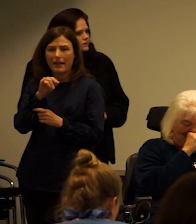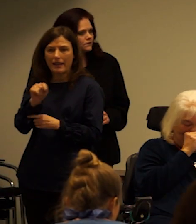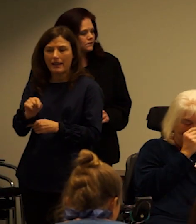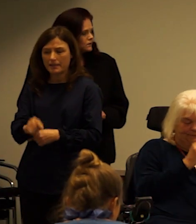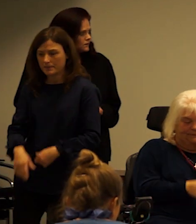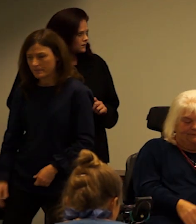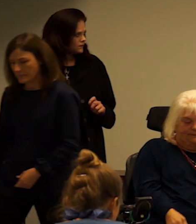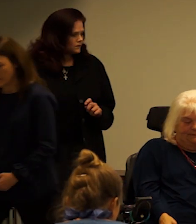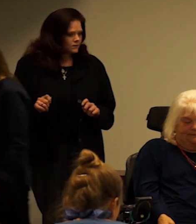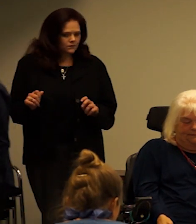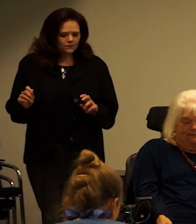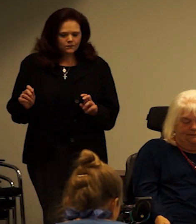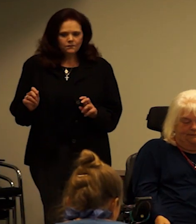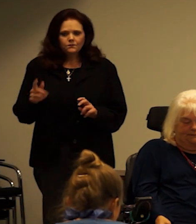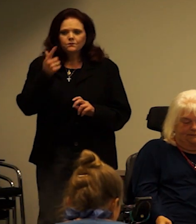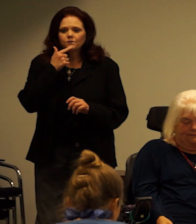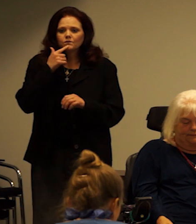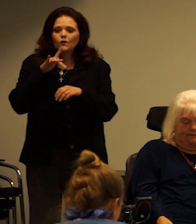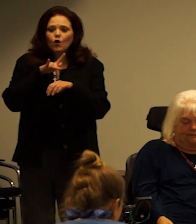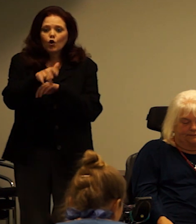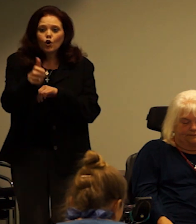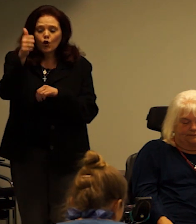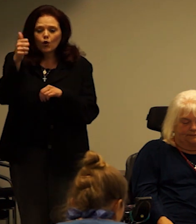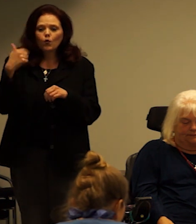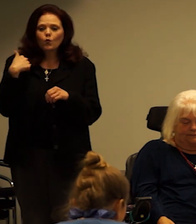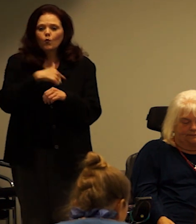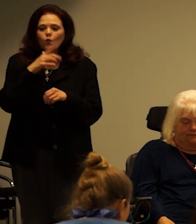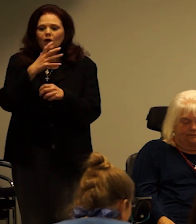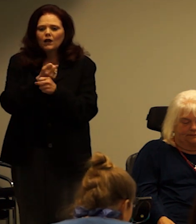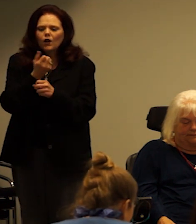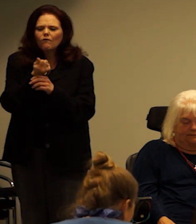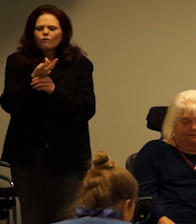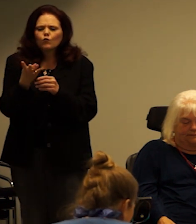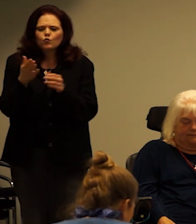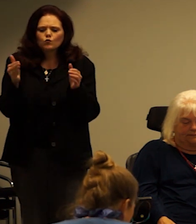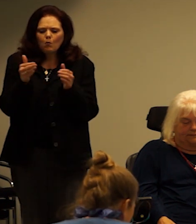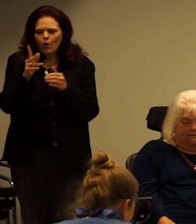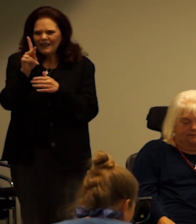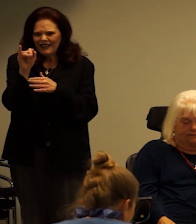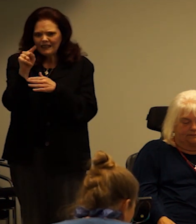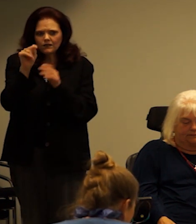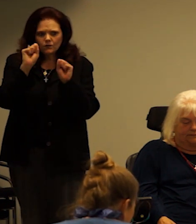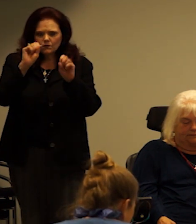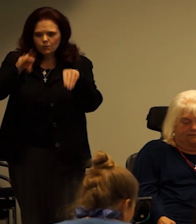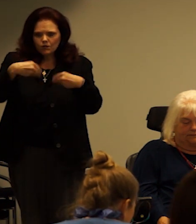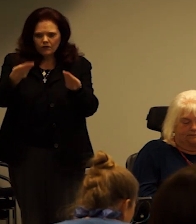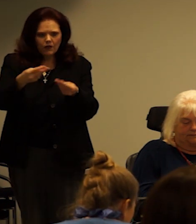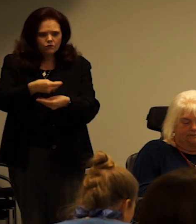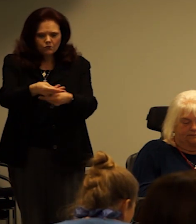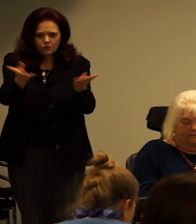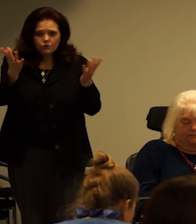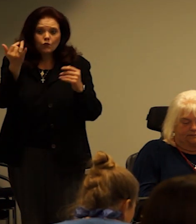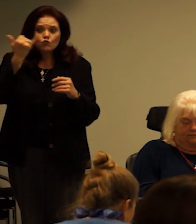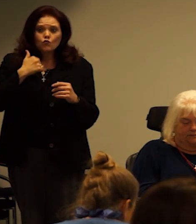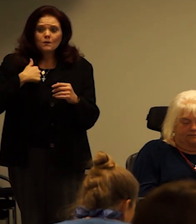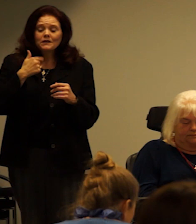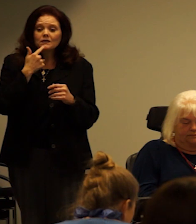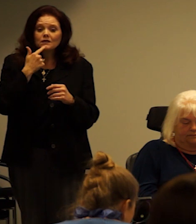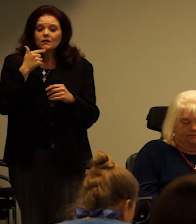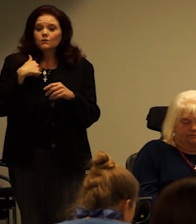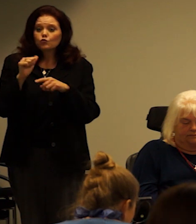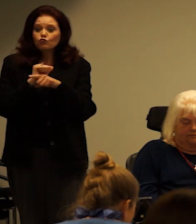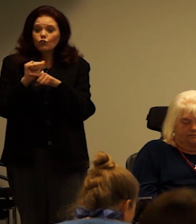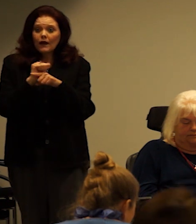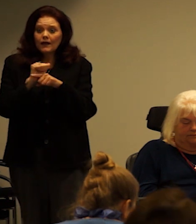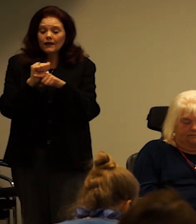We were saying earlier, we are going to hopefully get a few smaller kits that we can provide to y'all. Like if you call me and say, Christy, I'm